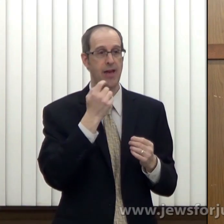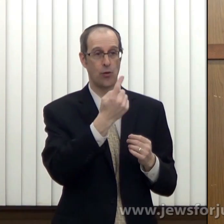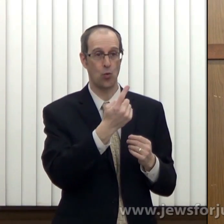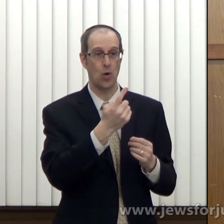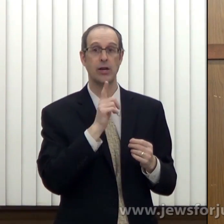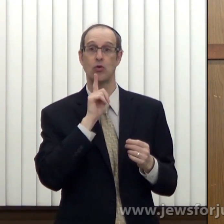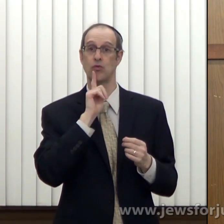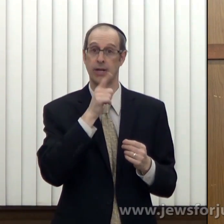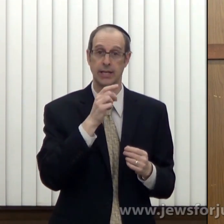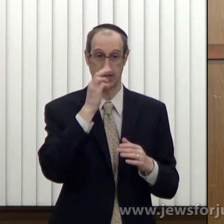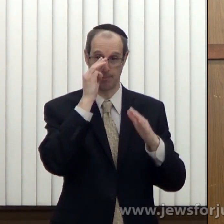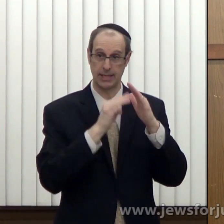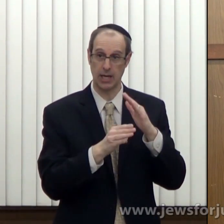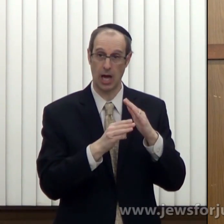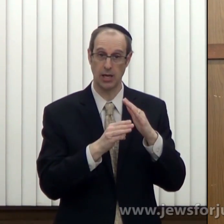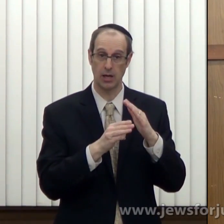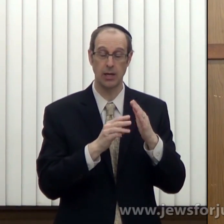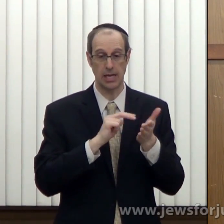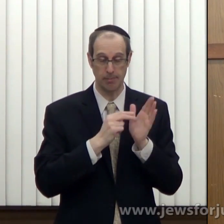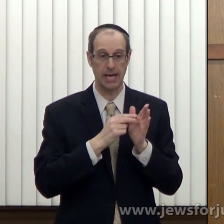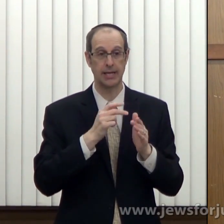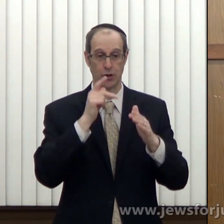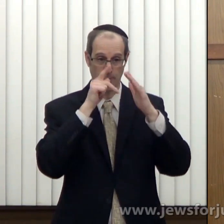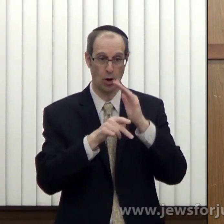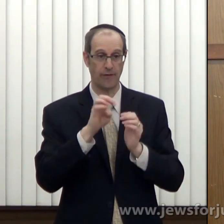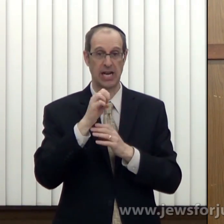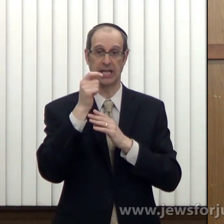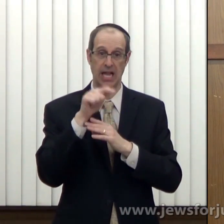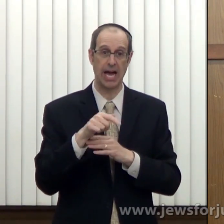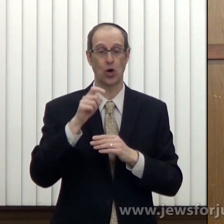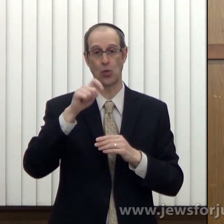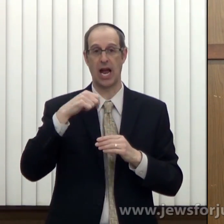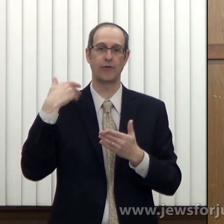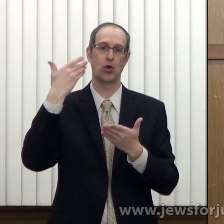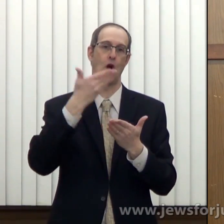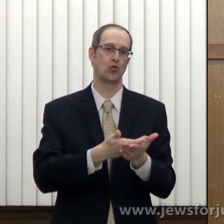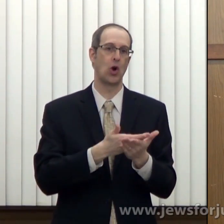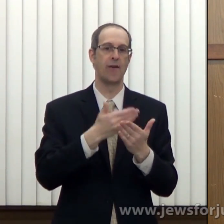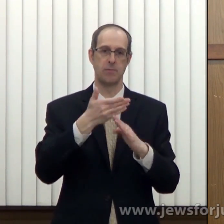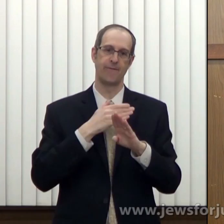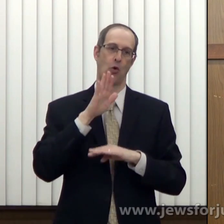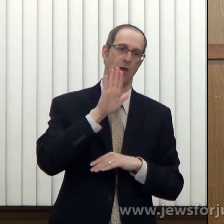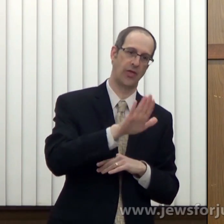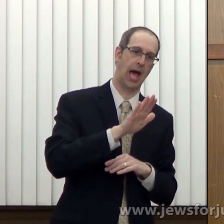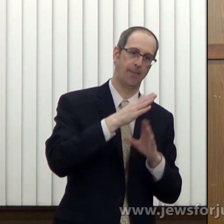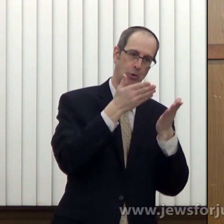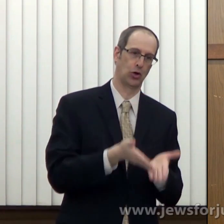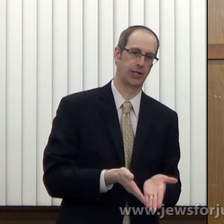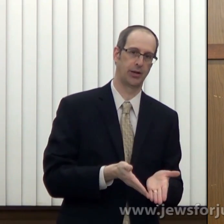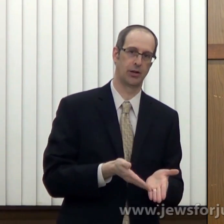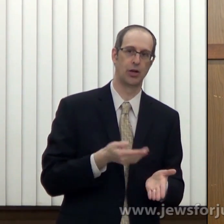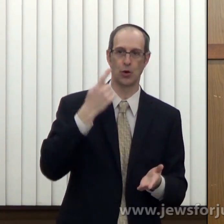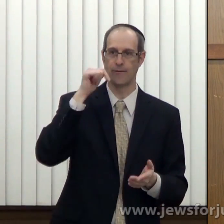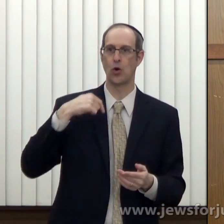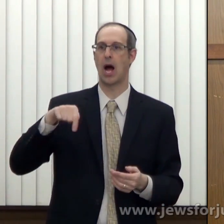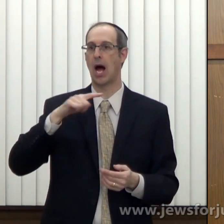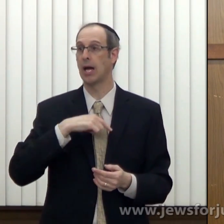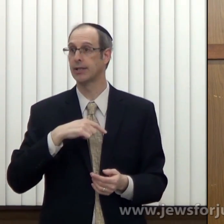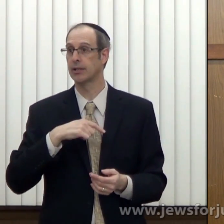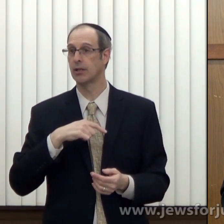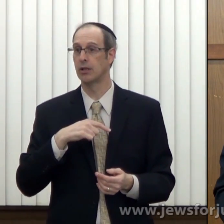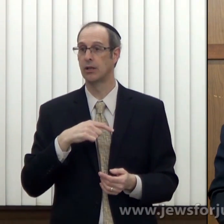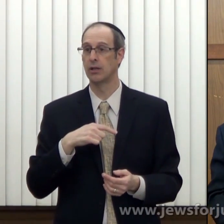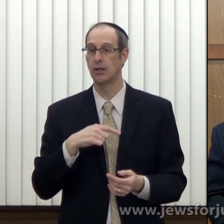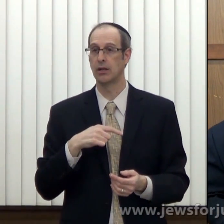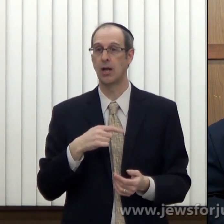the Messiah, then Elijah the prophet had to have come back before that person. So for us, the question is,